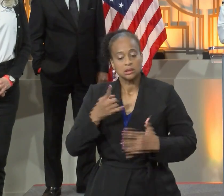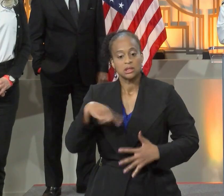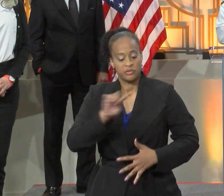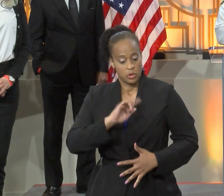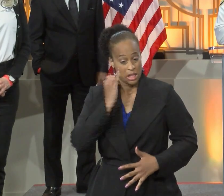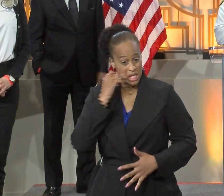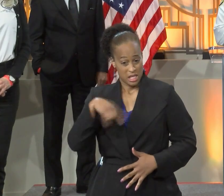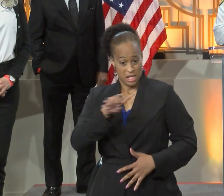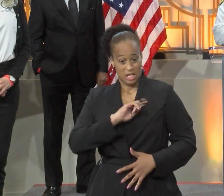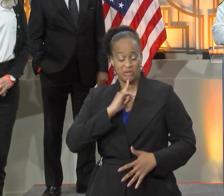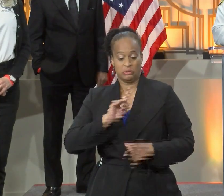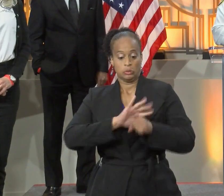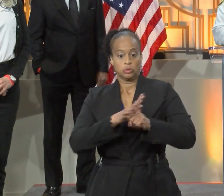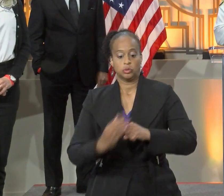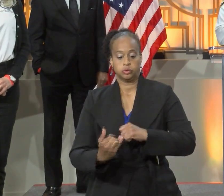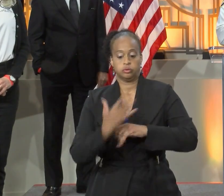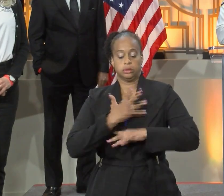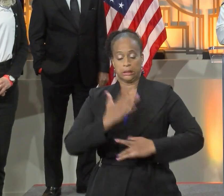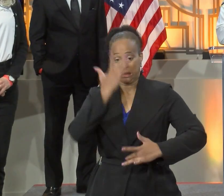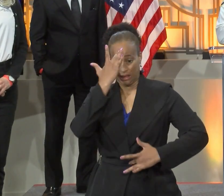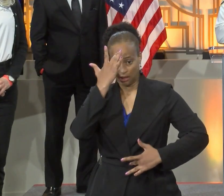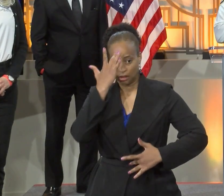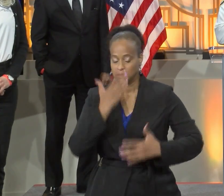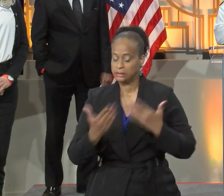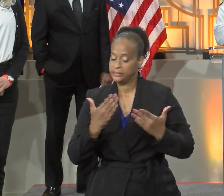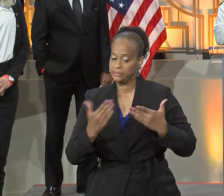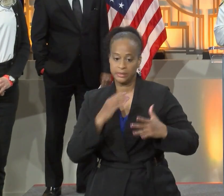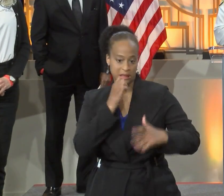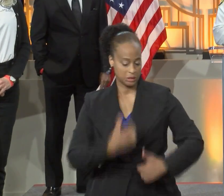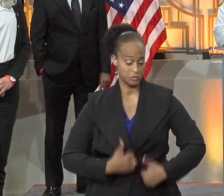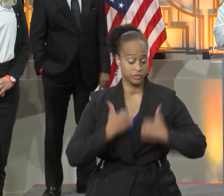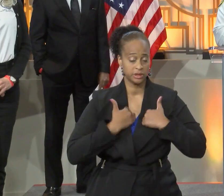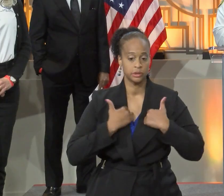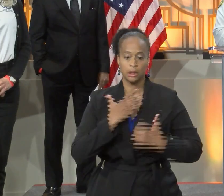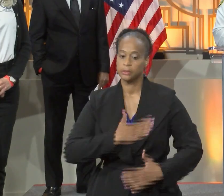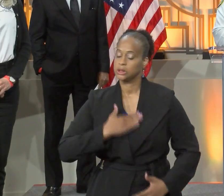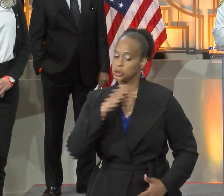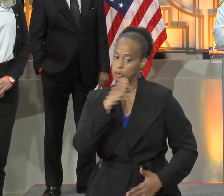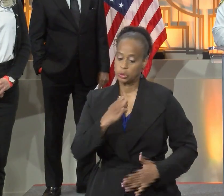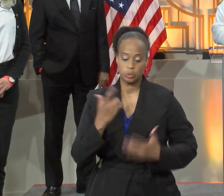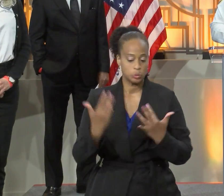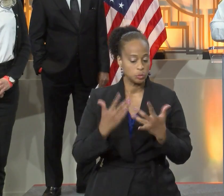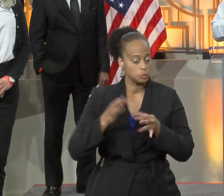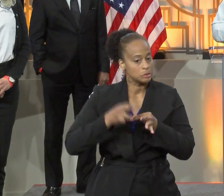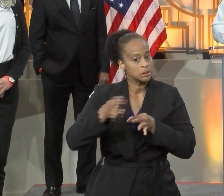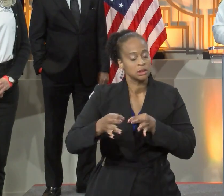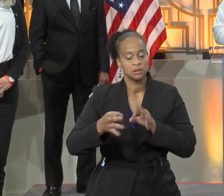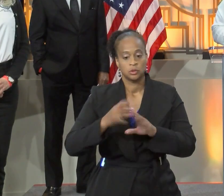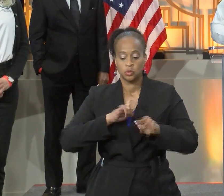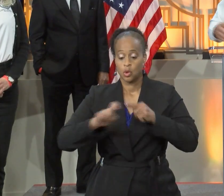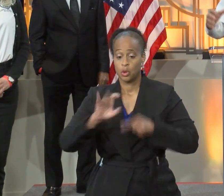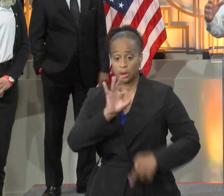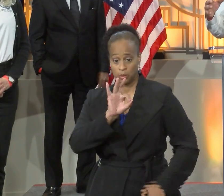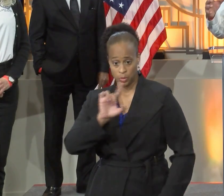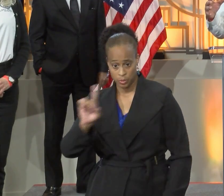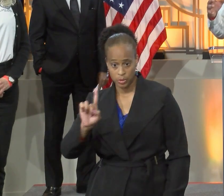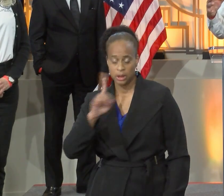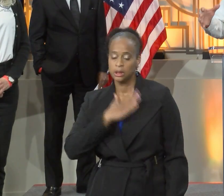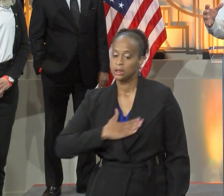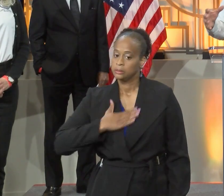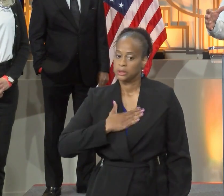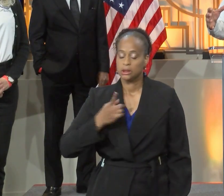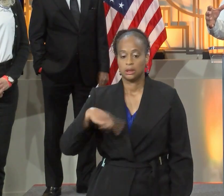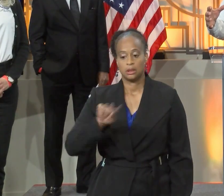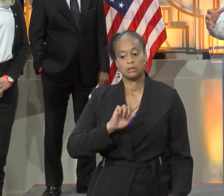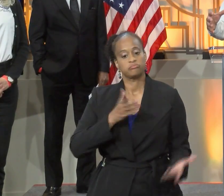if you contract this virus to a bad outcome. Do not wait to call 911. We would much rather we